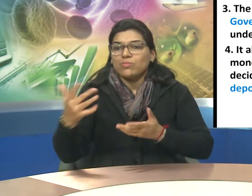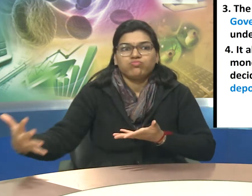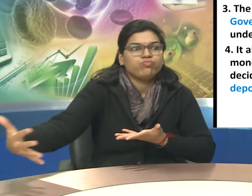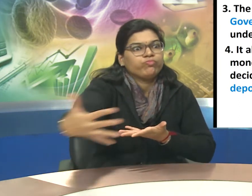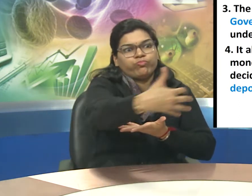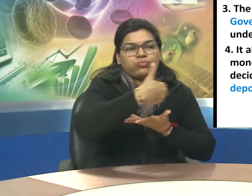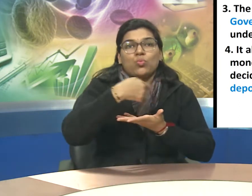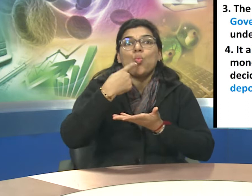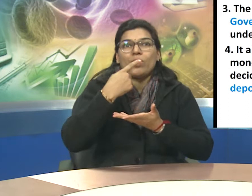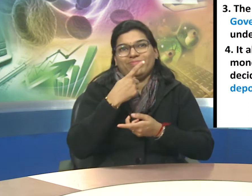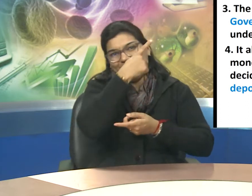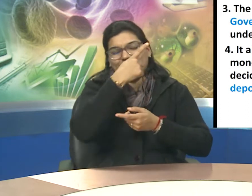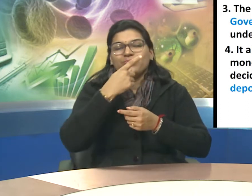and also